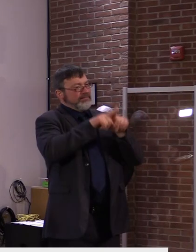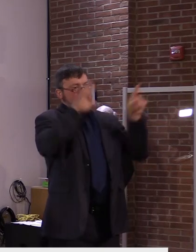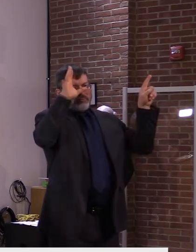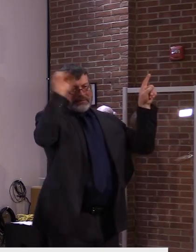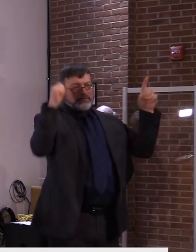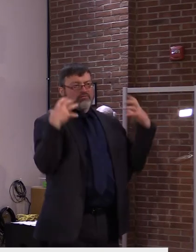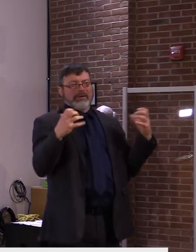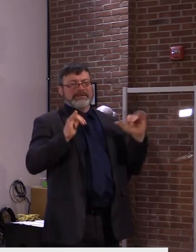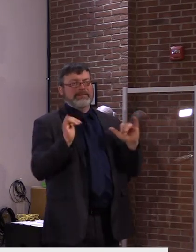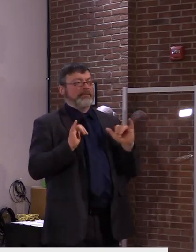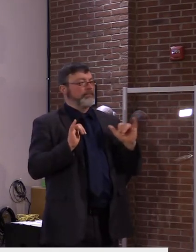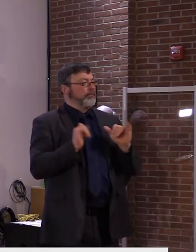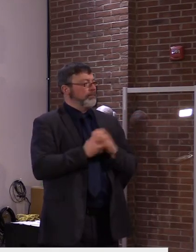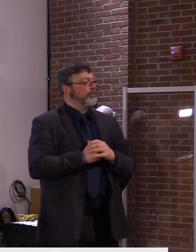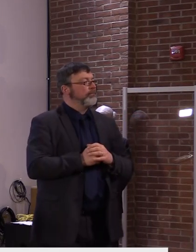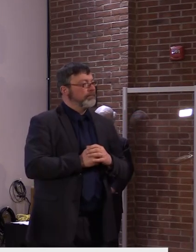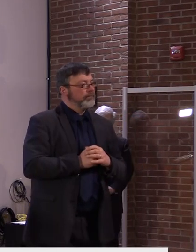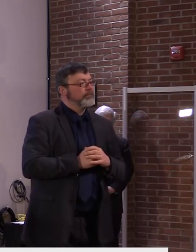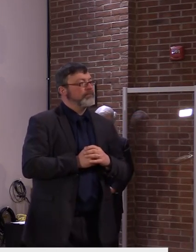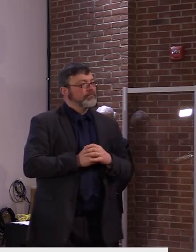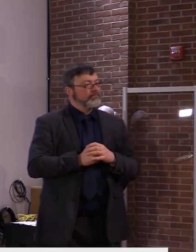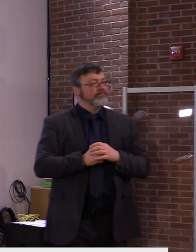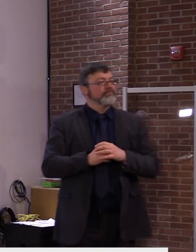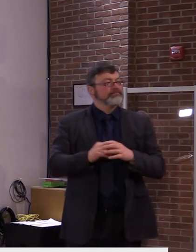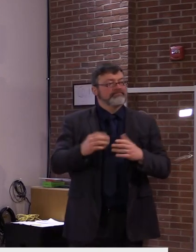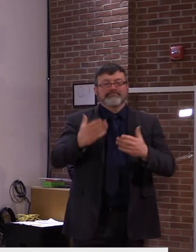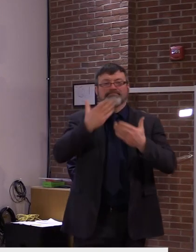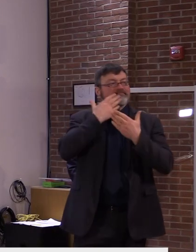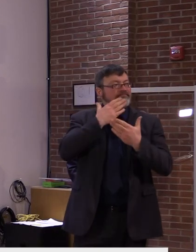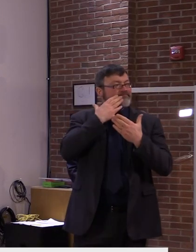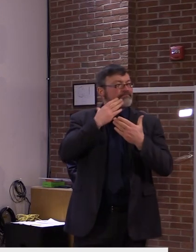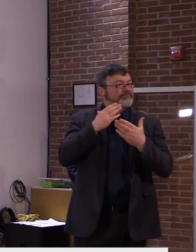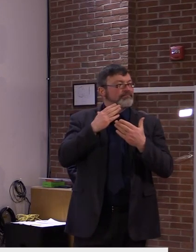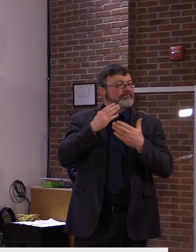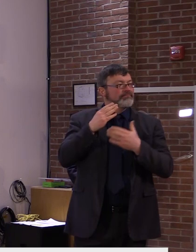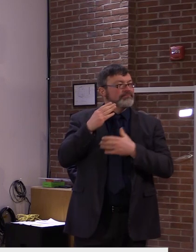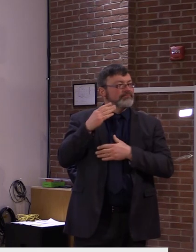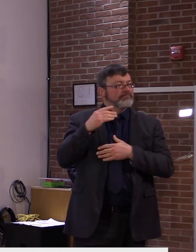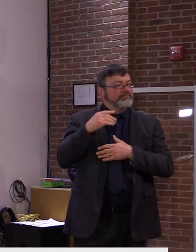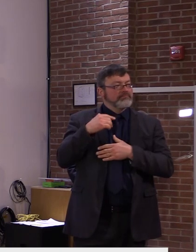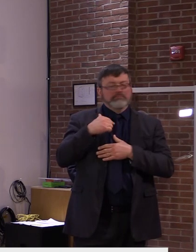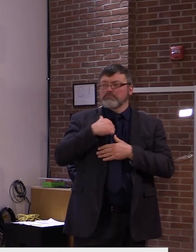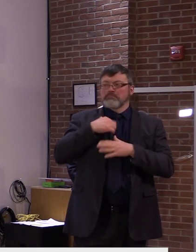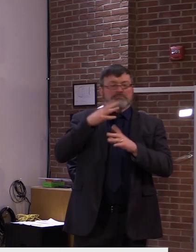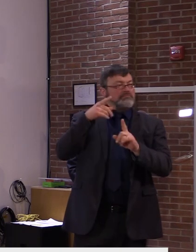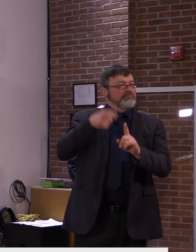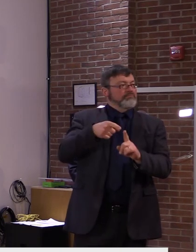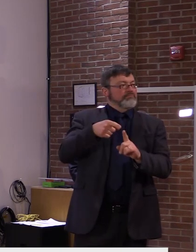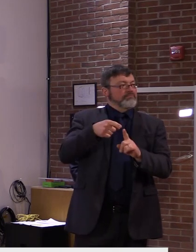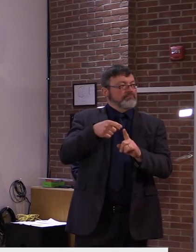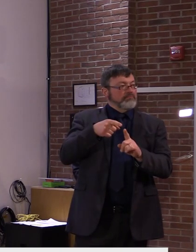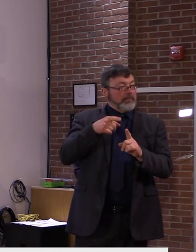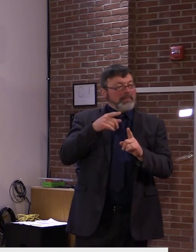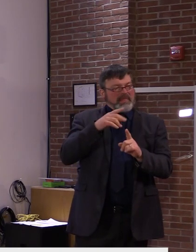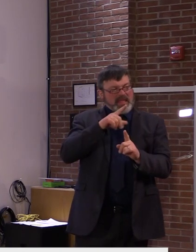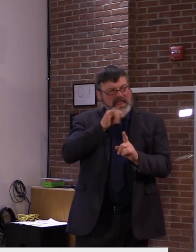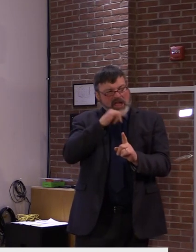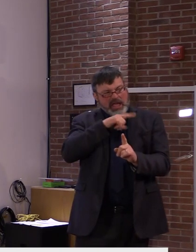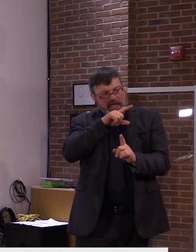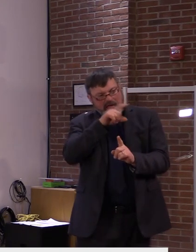Okay, thank you for that. Staying on topic with Secretary French, if I